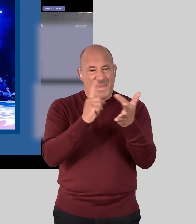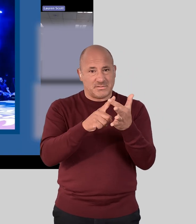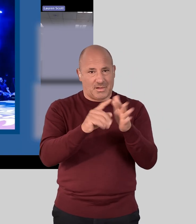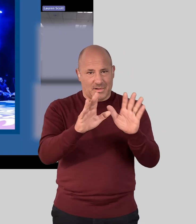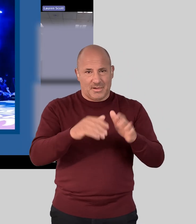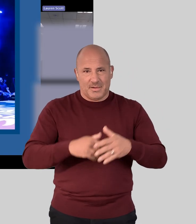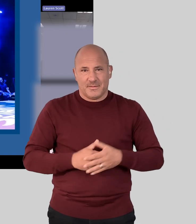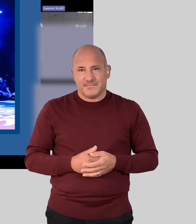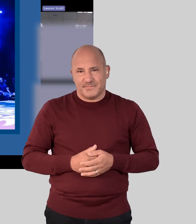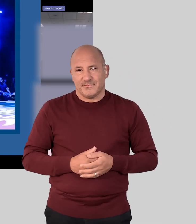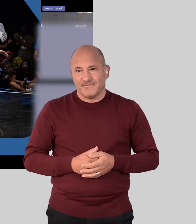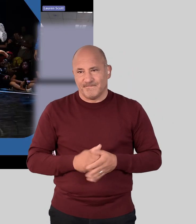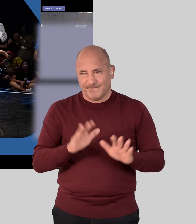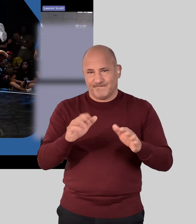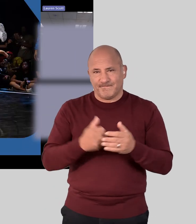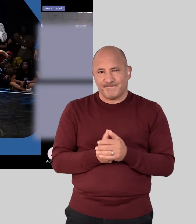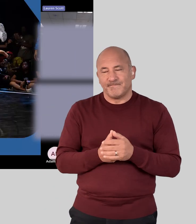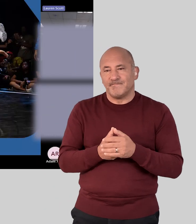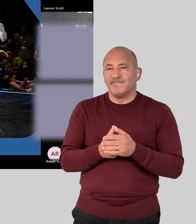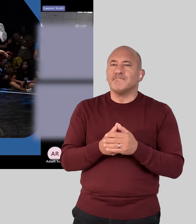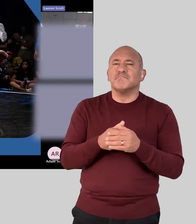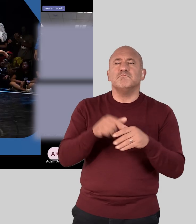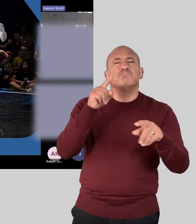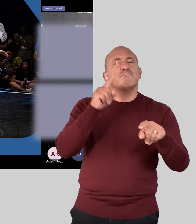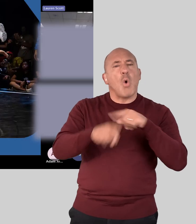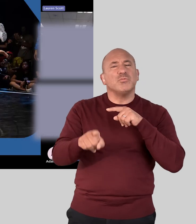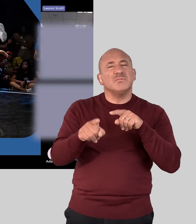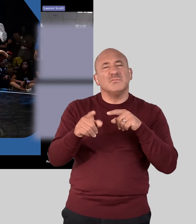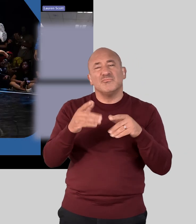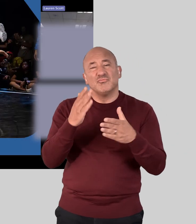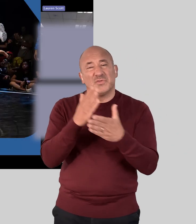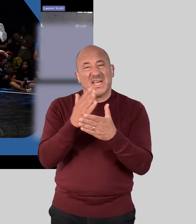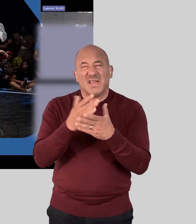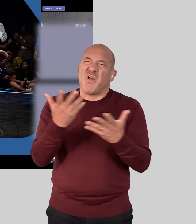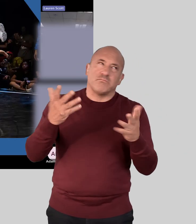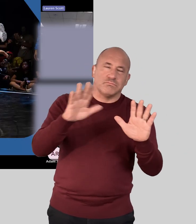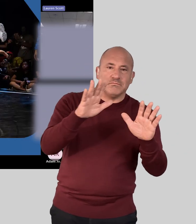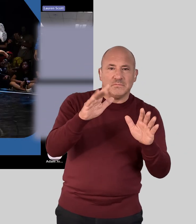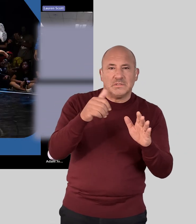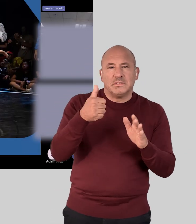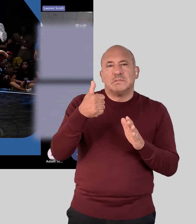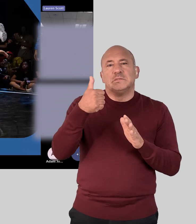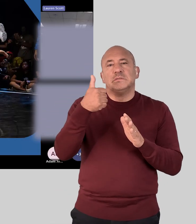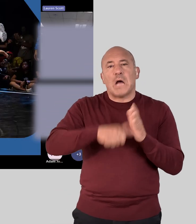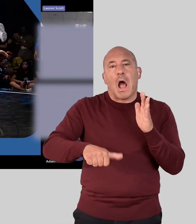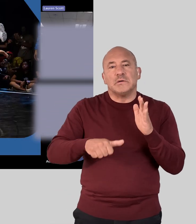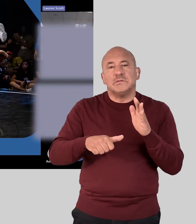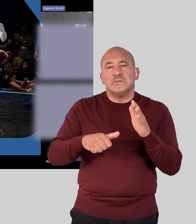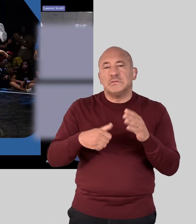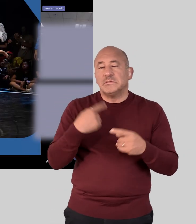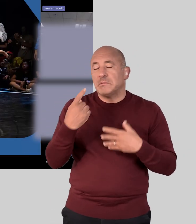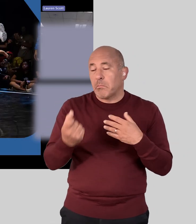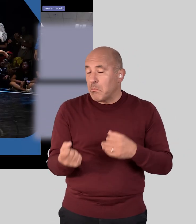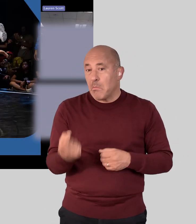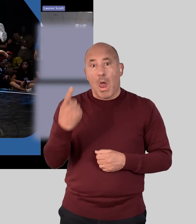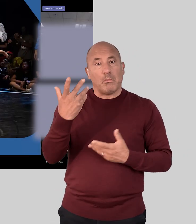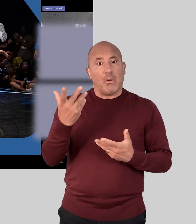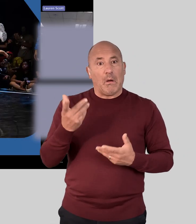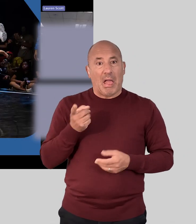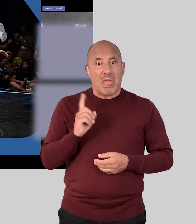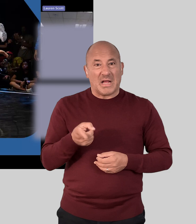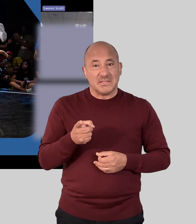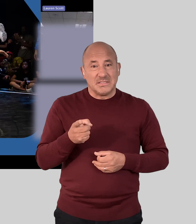So a battle, it's most of the time, well, actually in the beginning it would